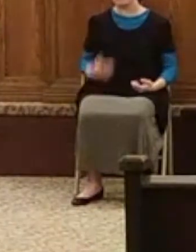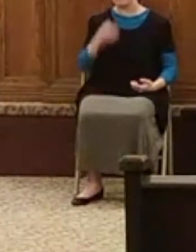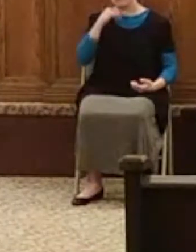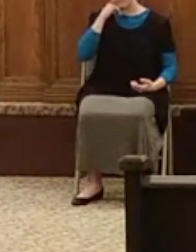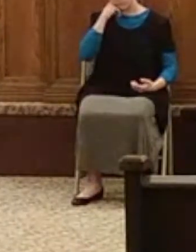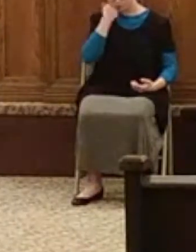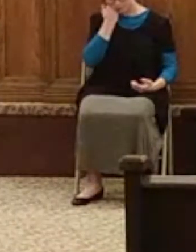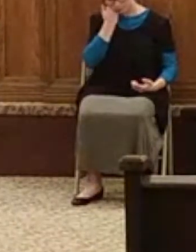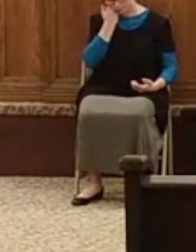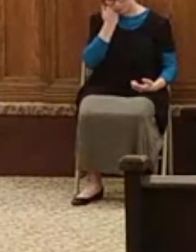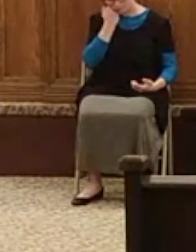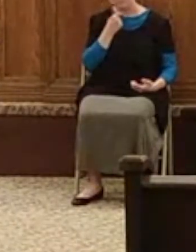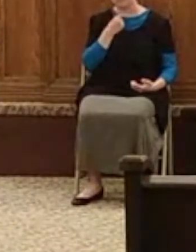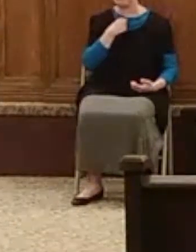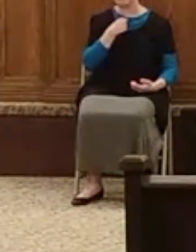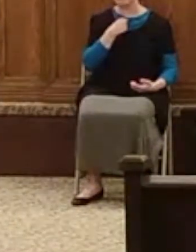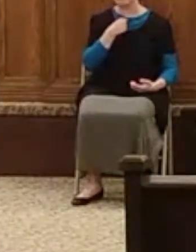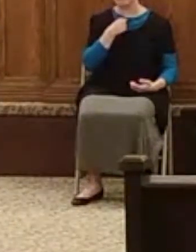I'm ashamed of myself.